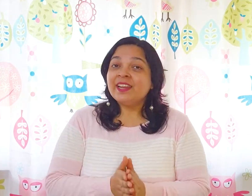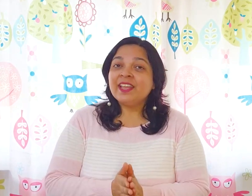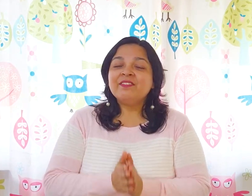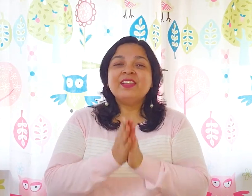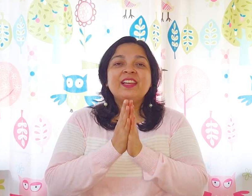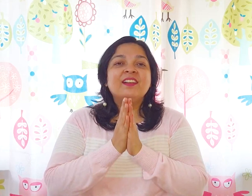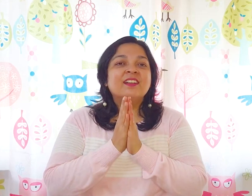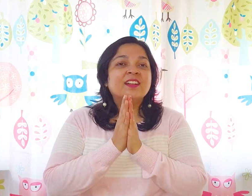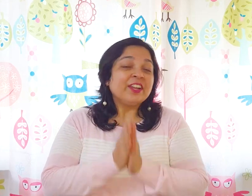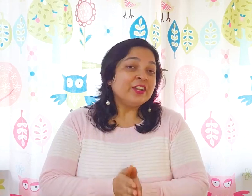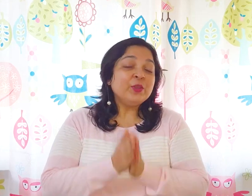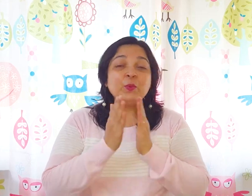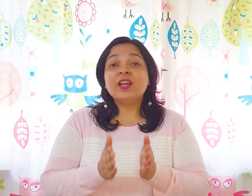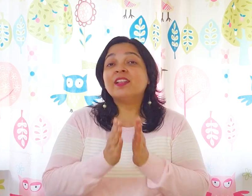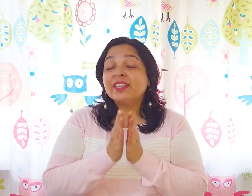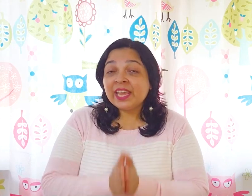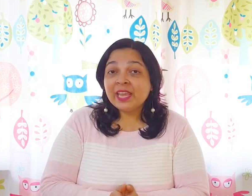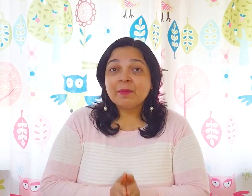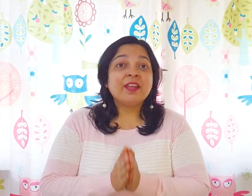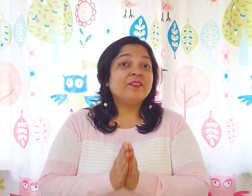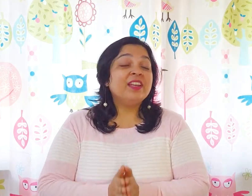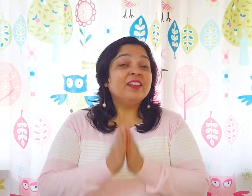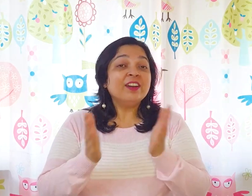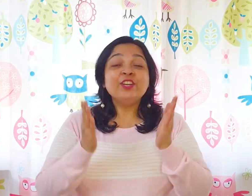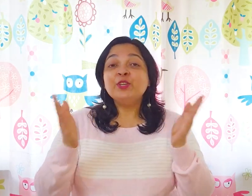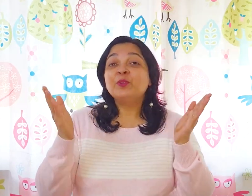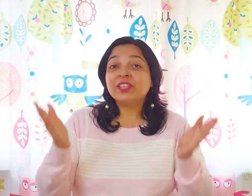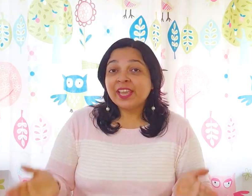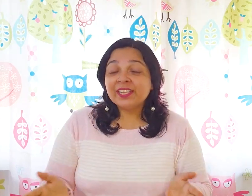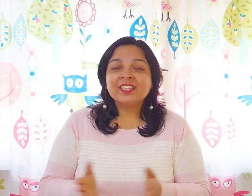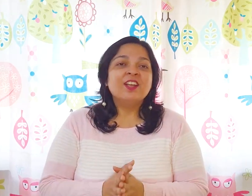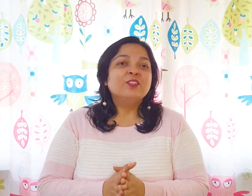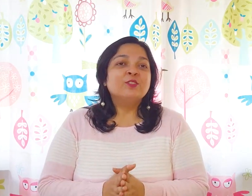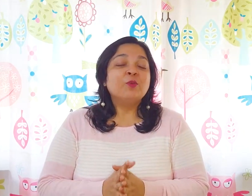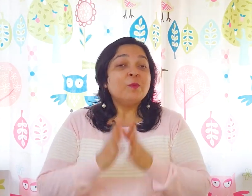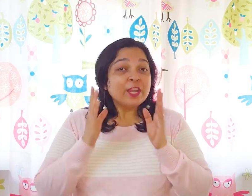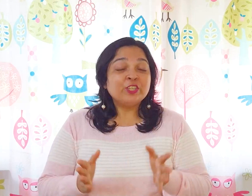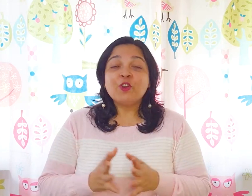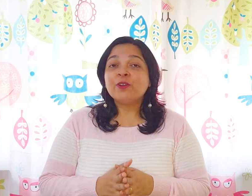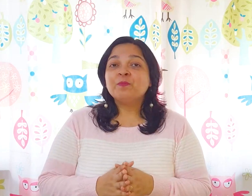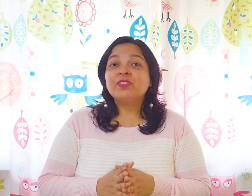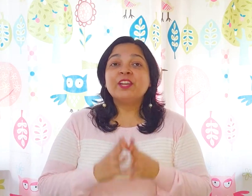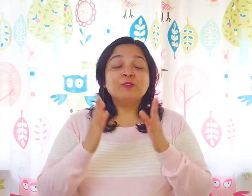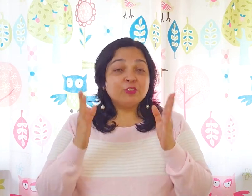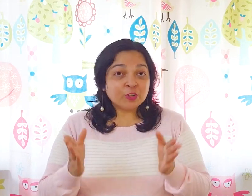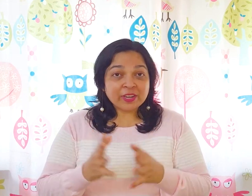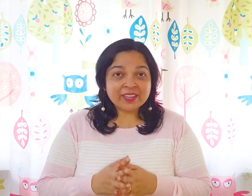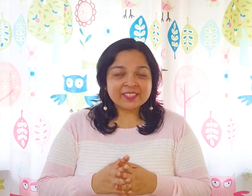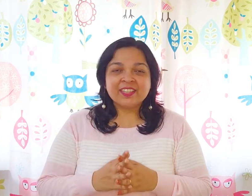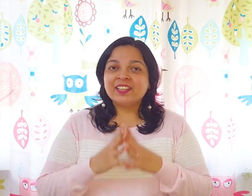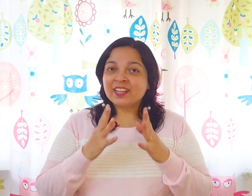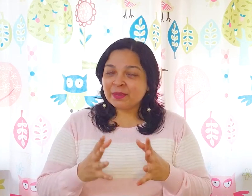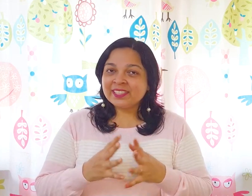coming Sunday, we'll continue with our theme and we'll learn new things. So make sure that you